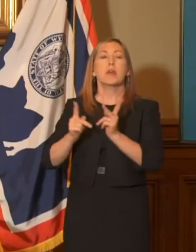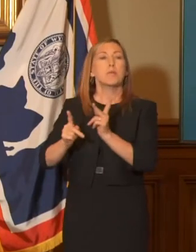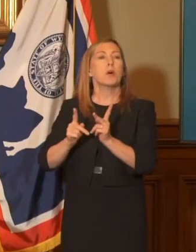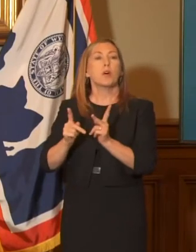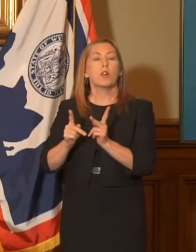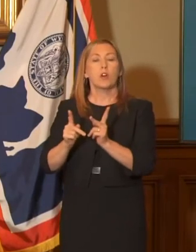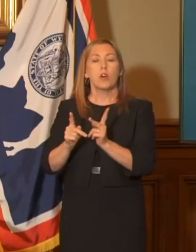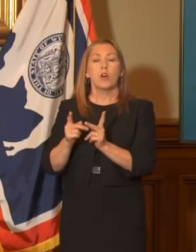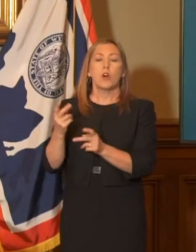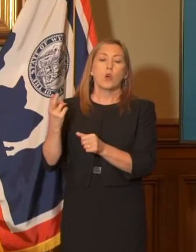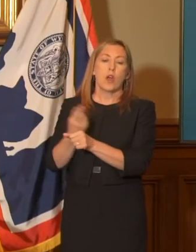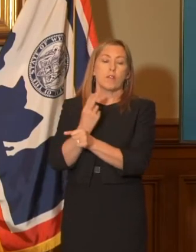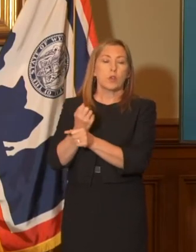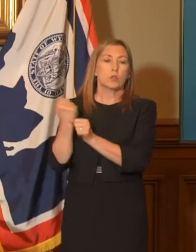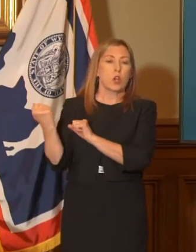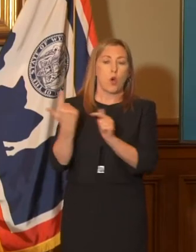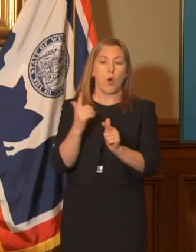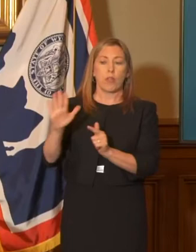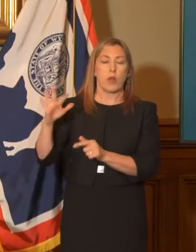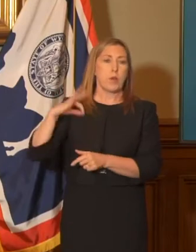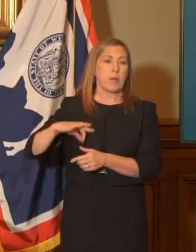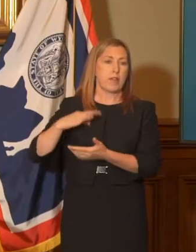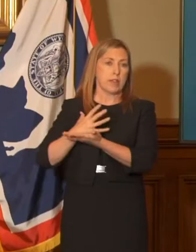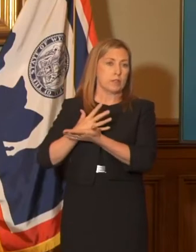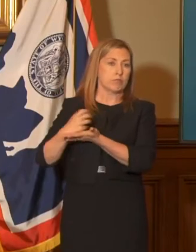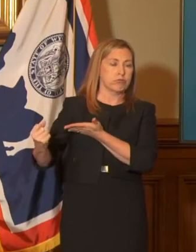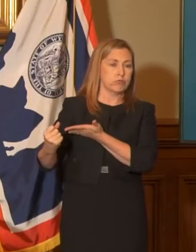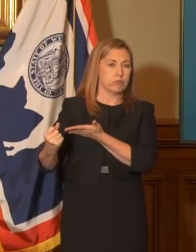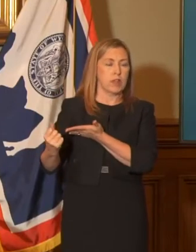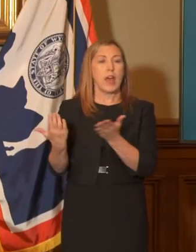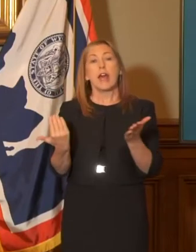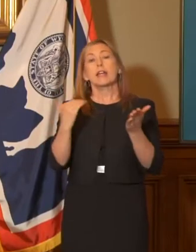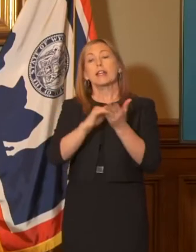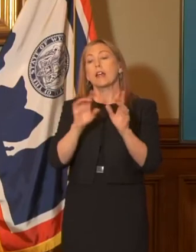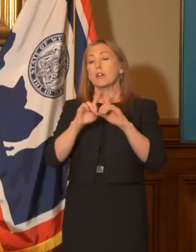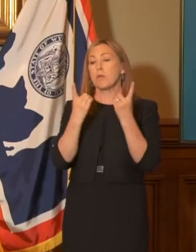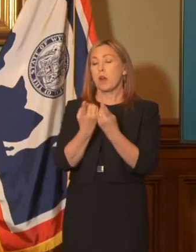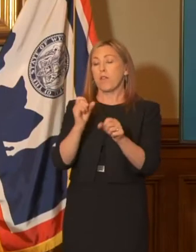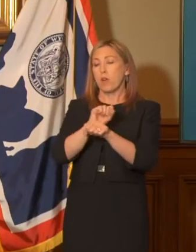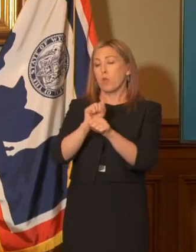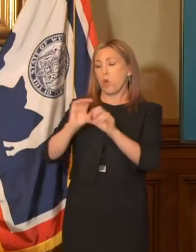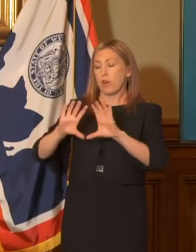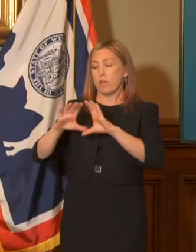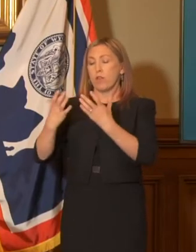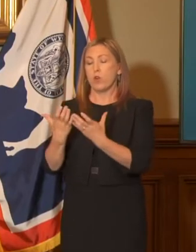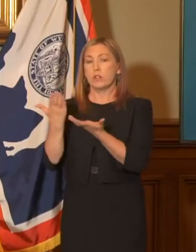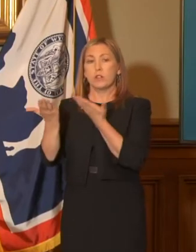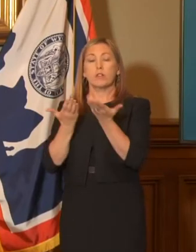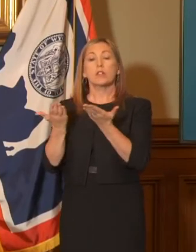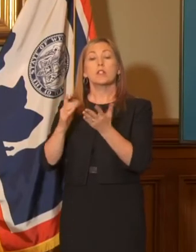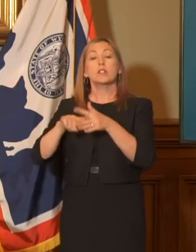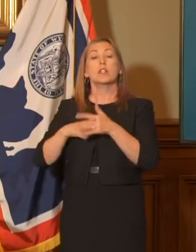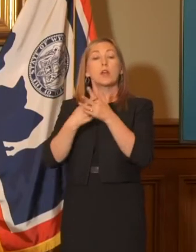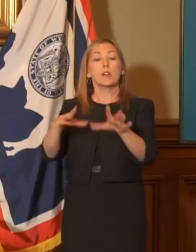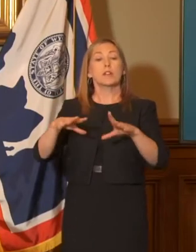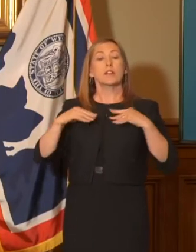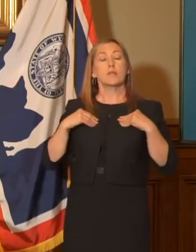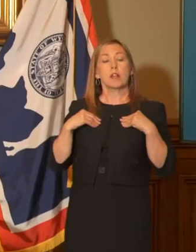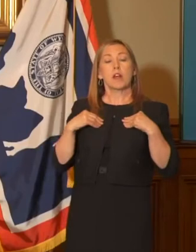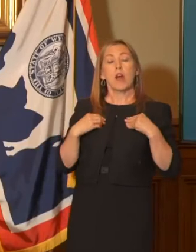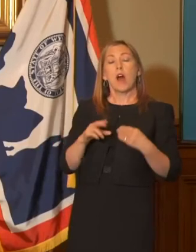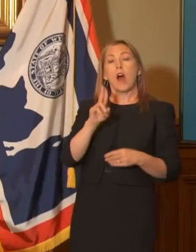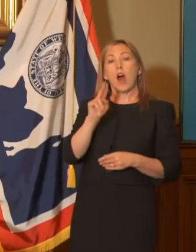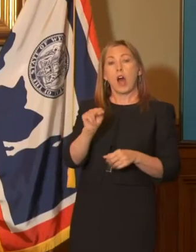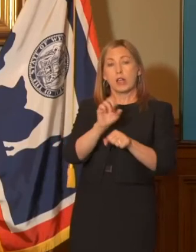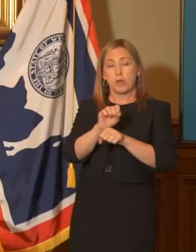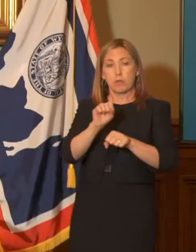and extended benefits. And again, the Department of Workforce Services began accepting those unemployment